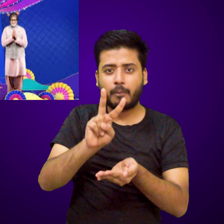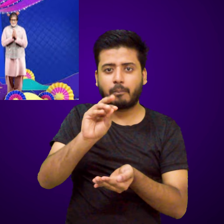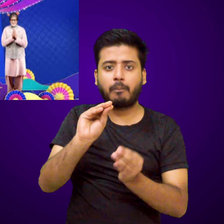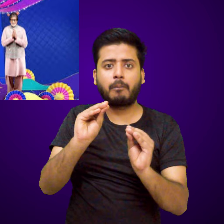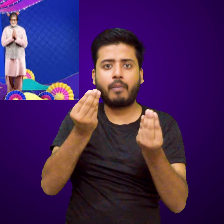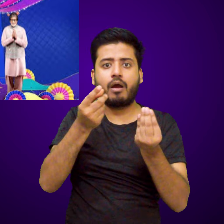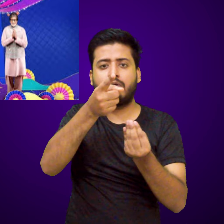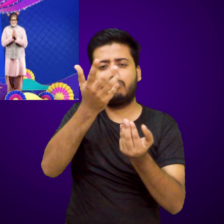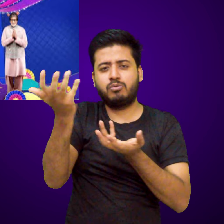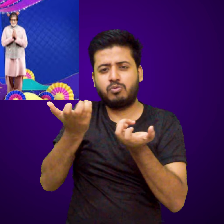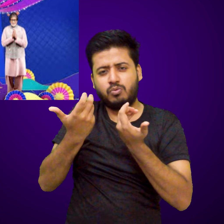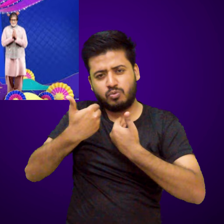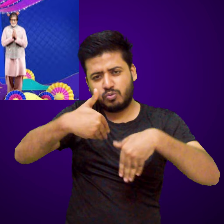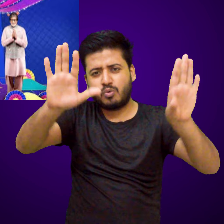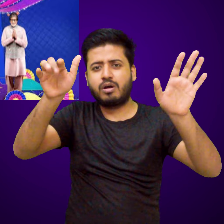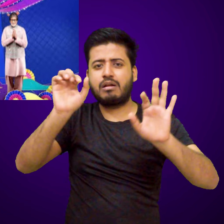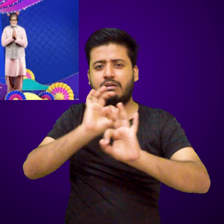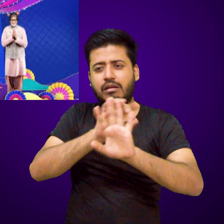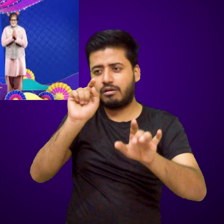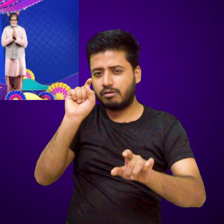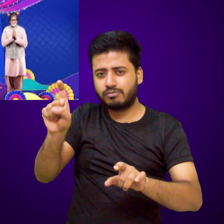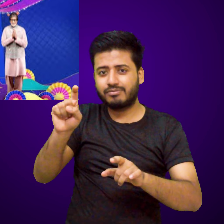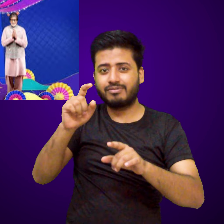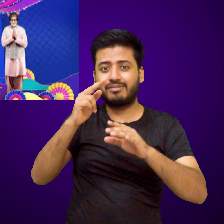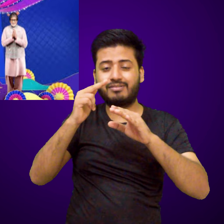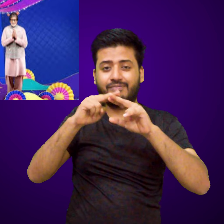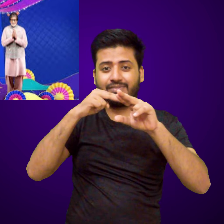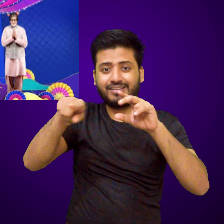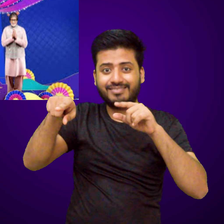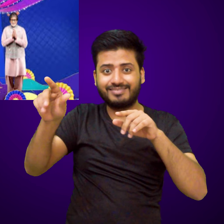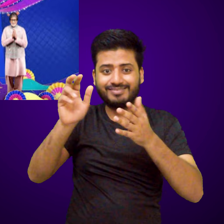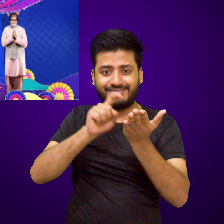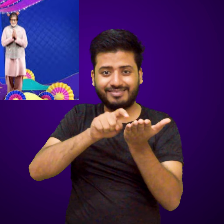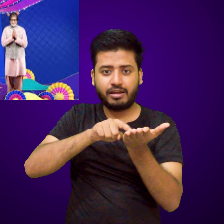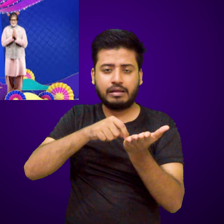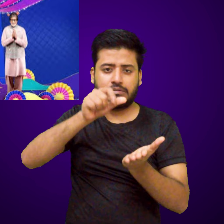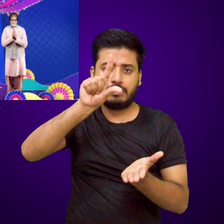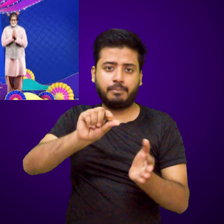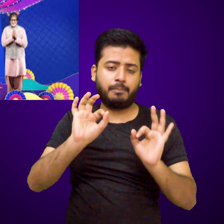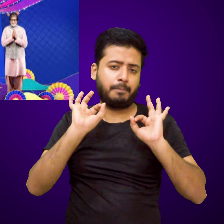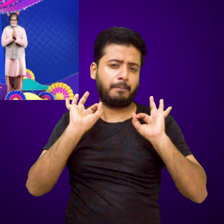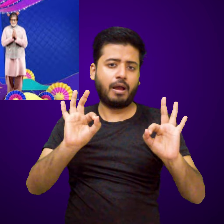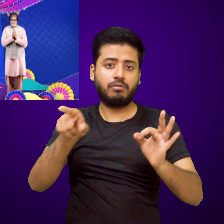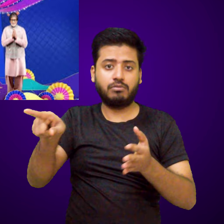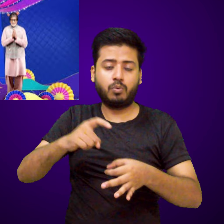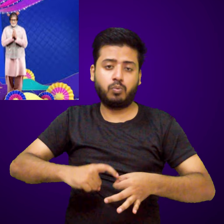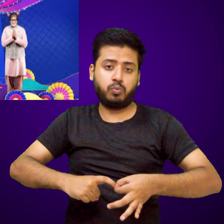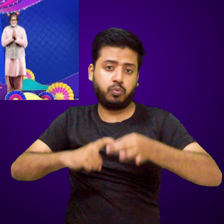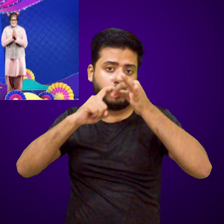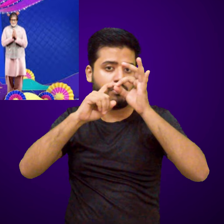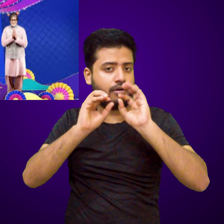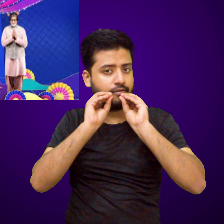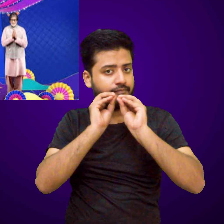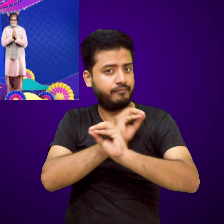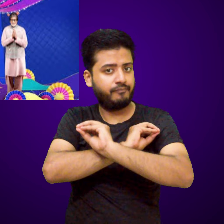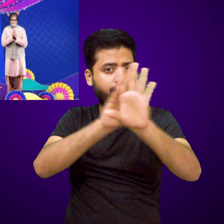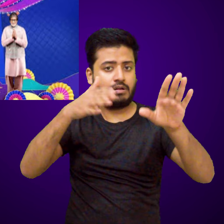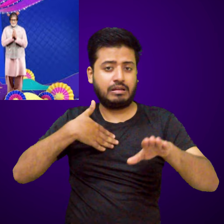debris on the cooktop can sometimes interfere with the sensors. Clean the surface with a damp cloth and make sure it is completely dry before